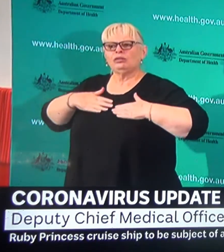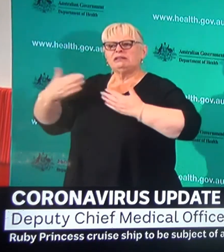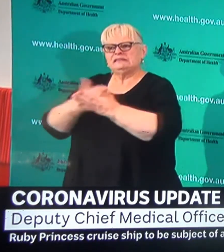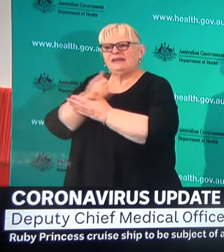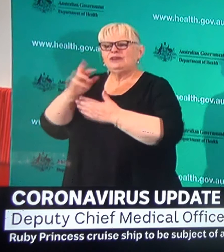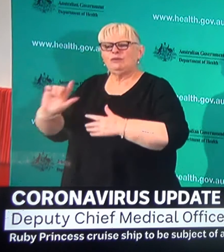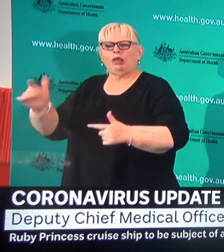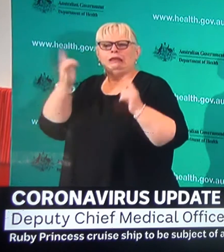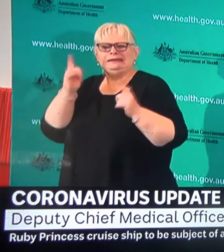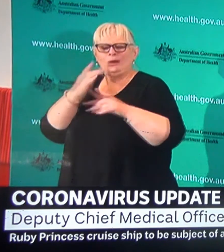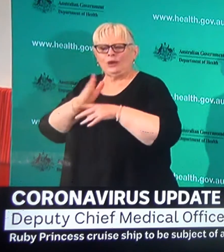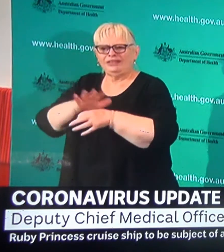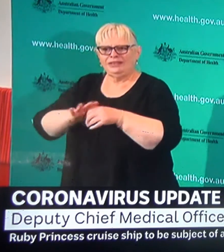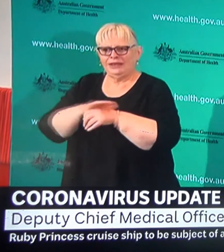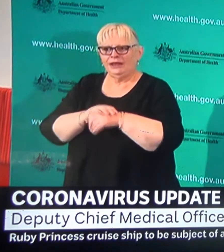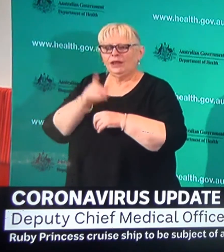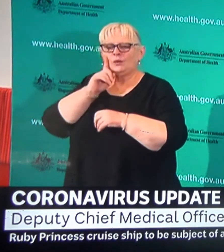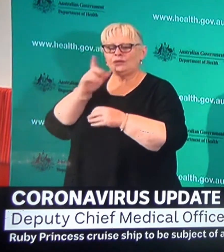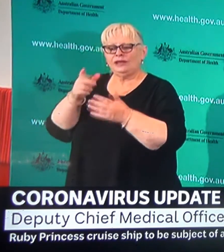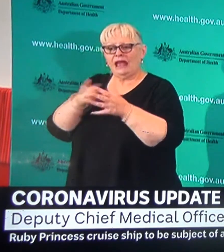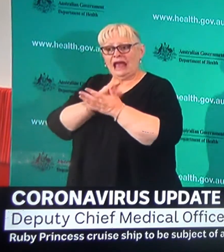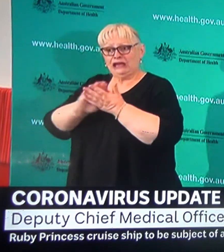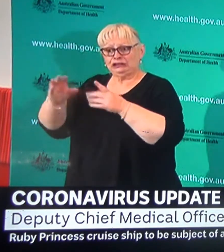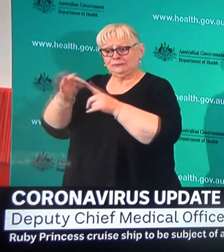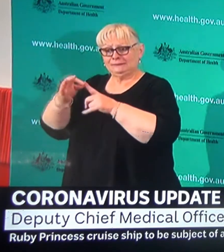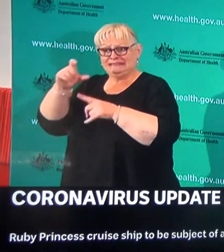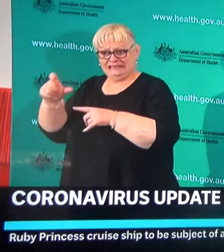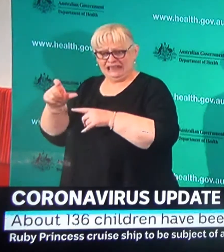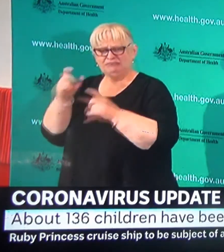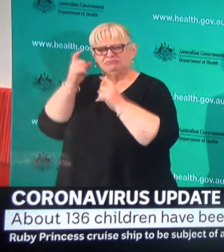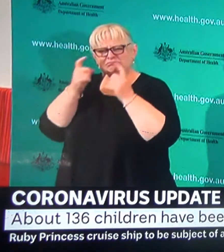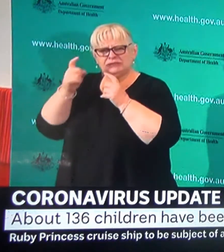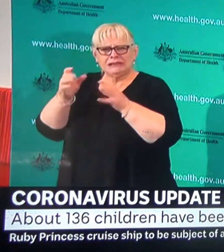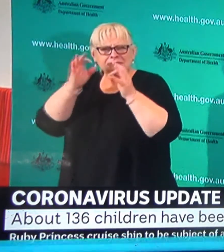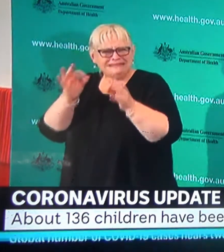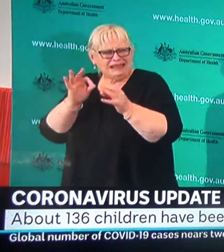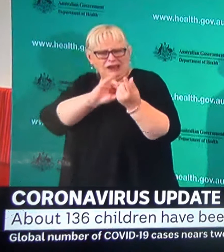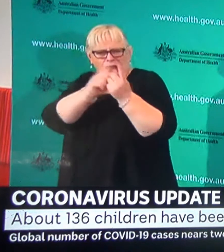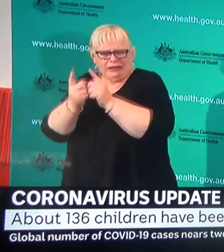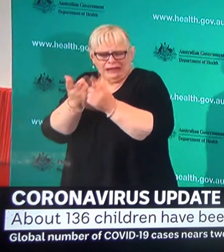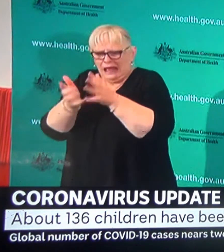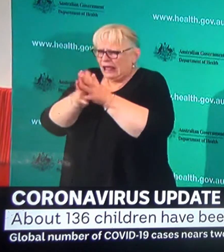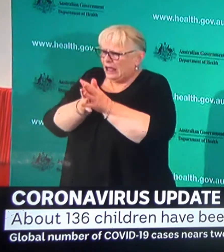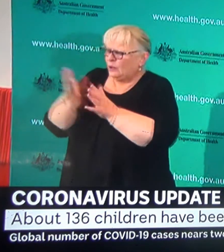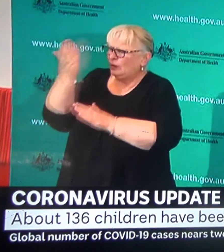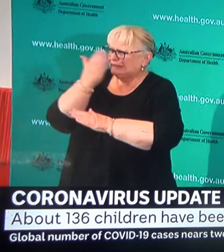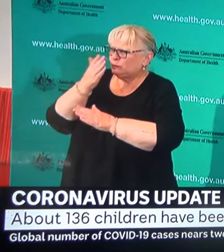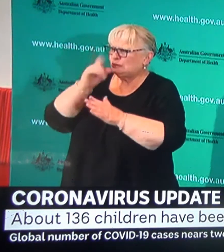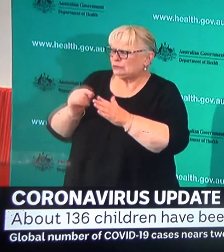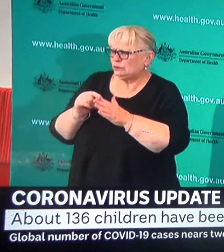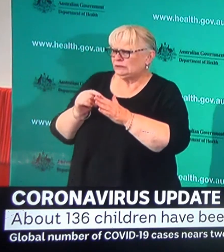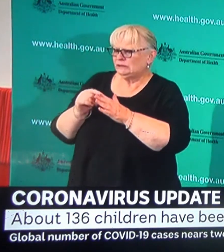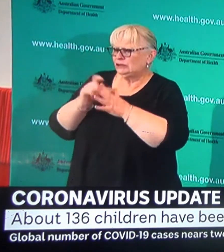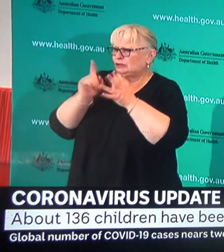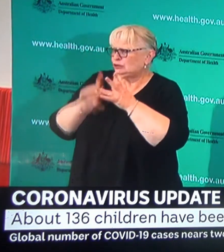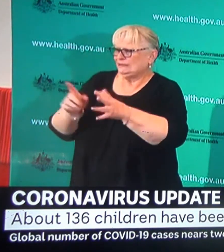teachers. Would the AHPPC be in a position to consider specific kind of practical measures that schools could implement? Will that be